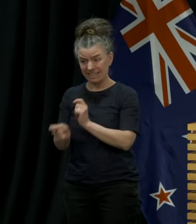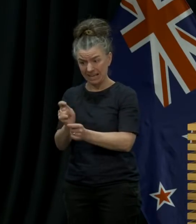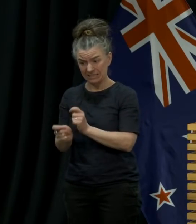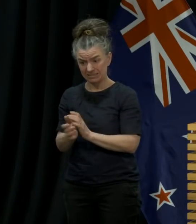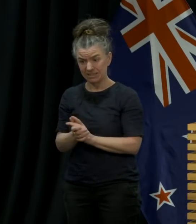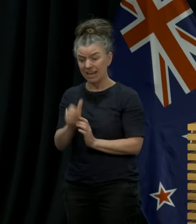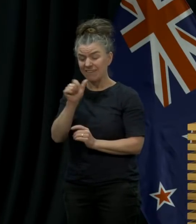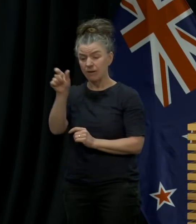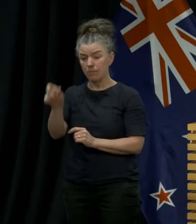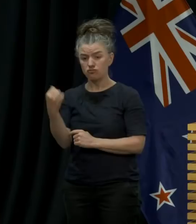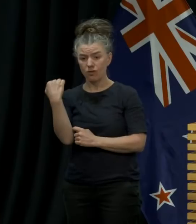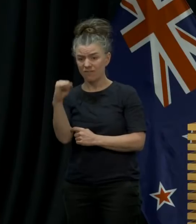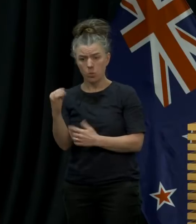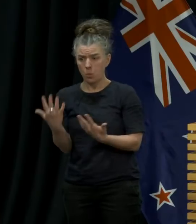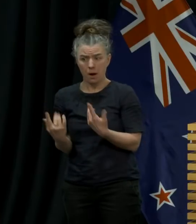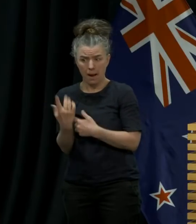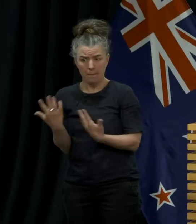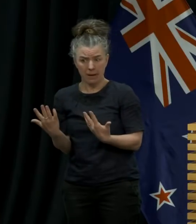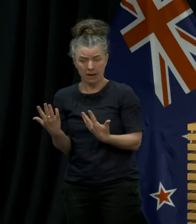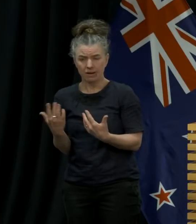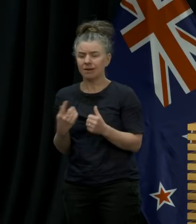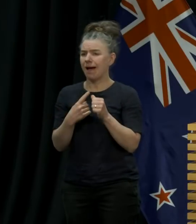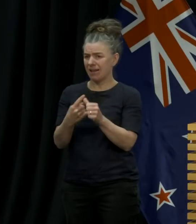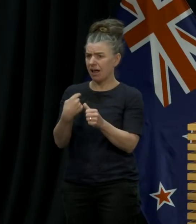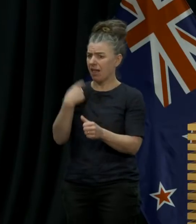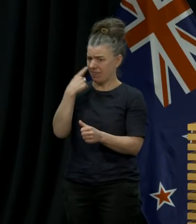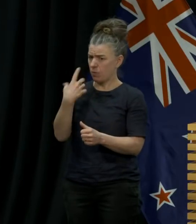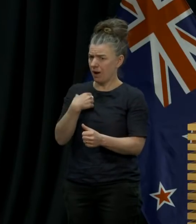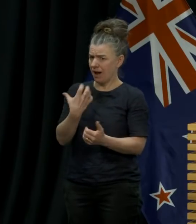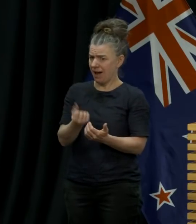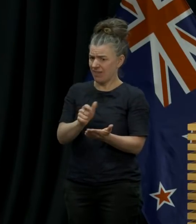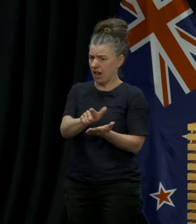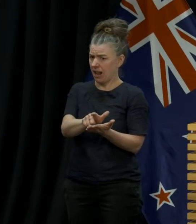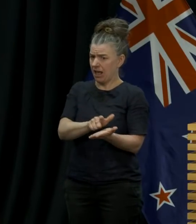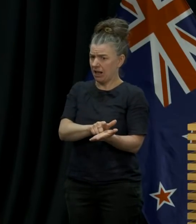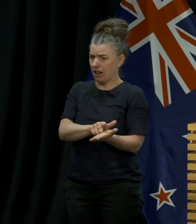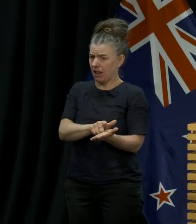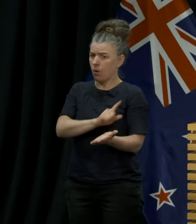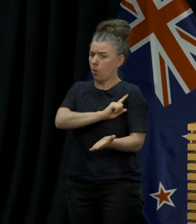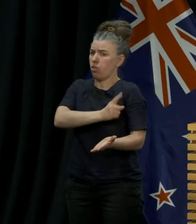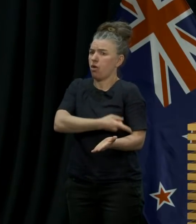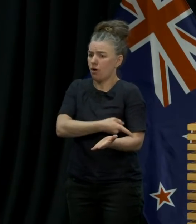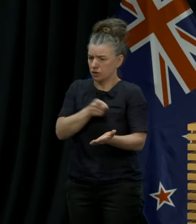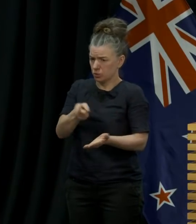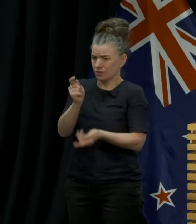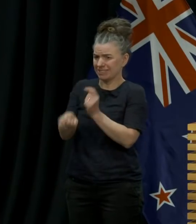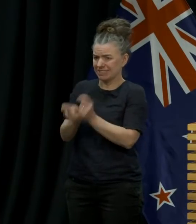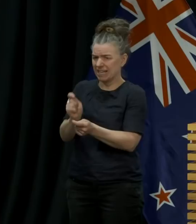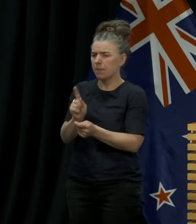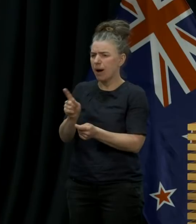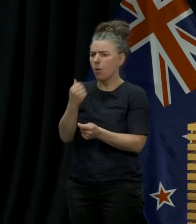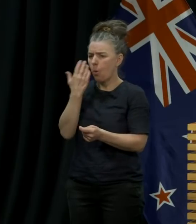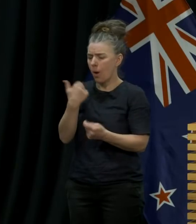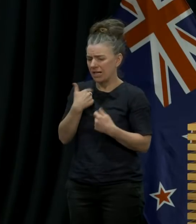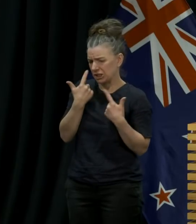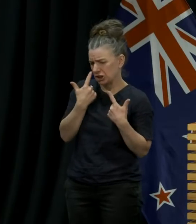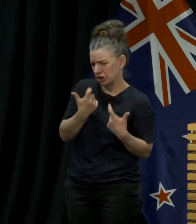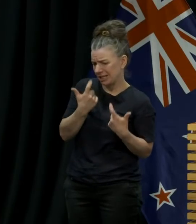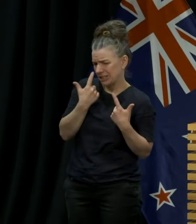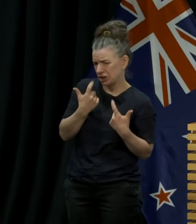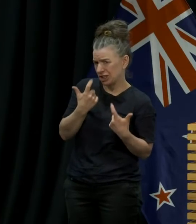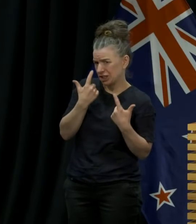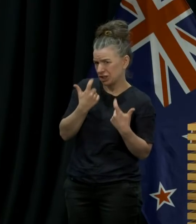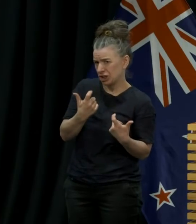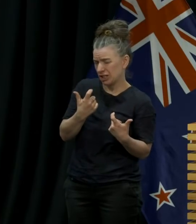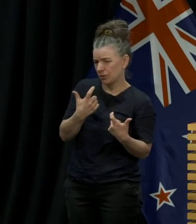happens if someone refuses? I believe we do have that standing. Of course, we are constantly making sure that that is not something that